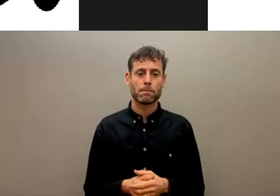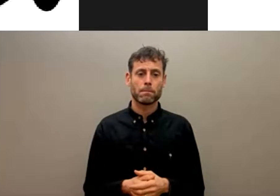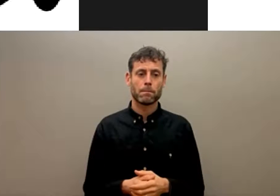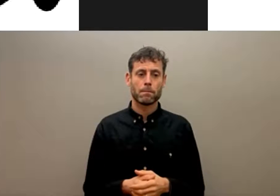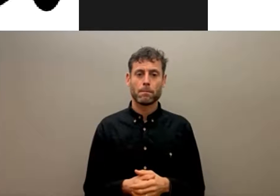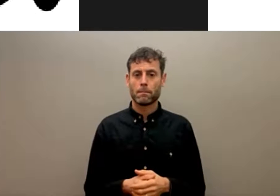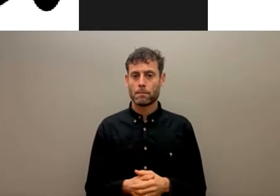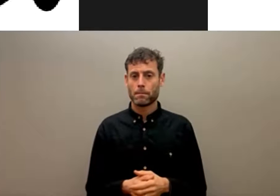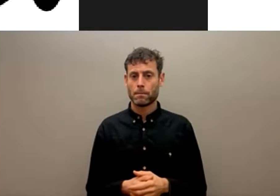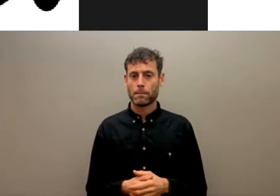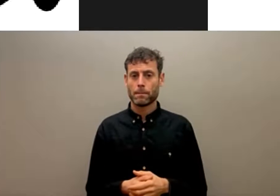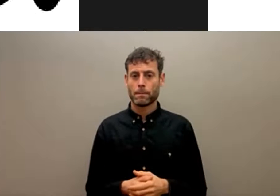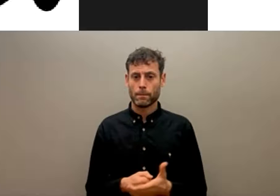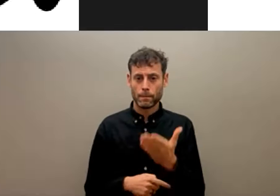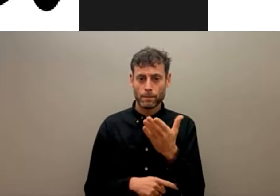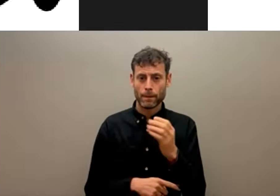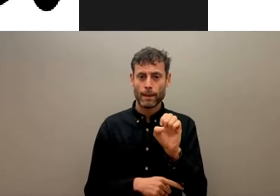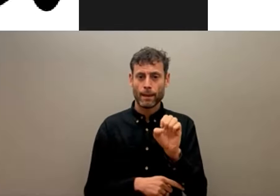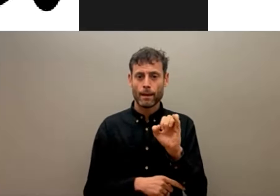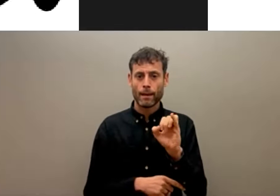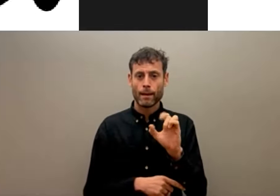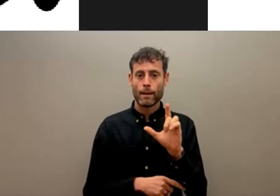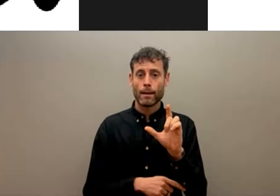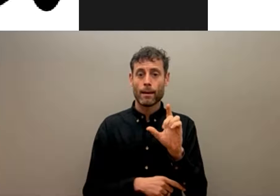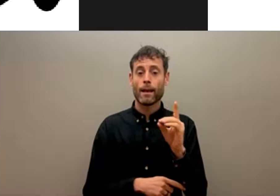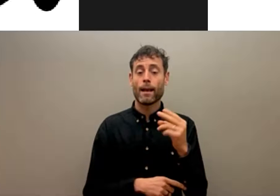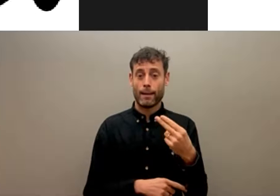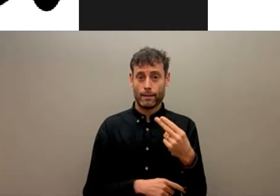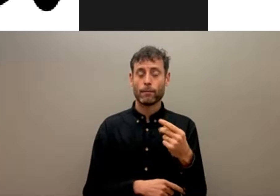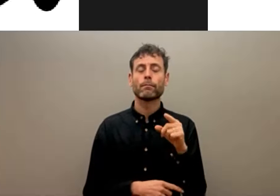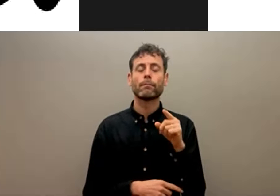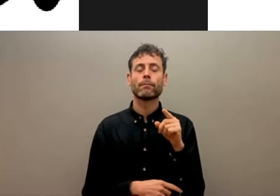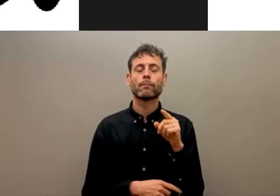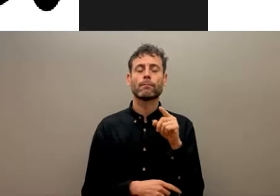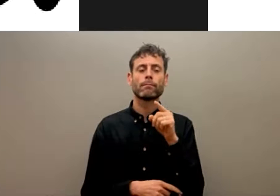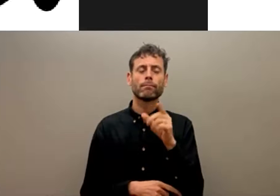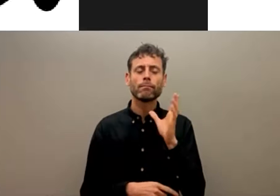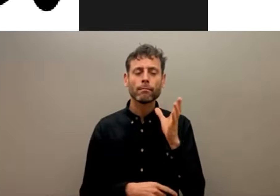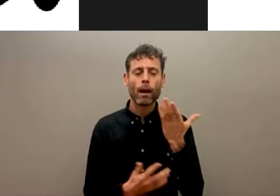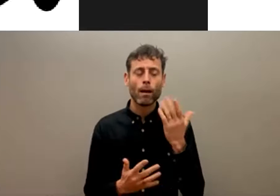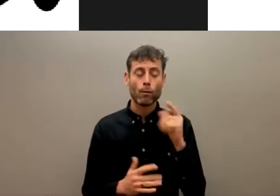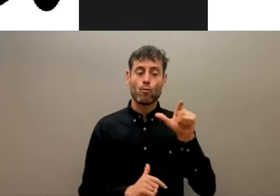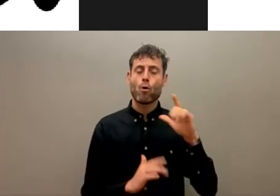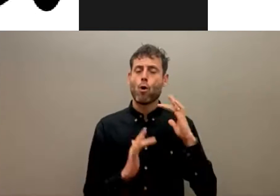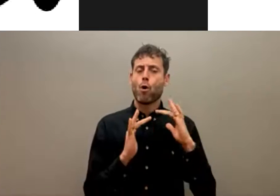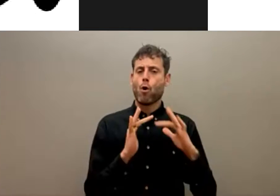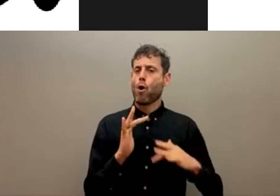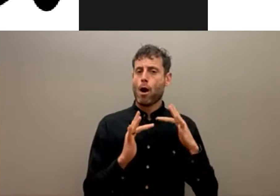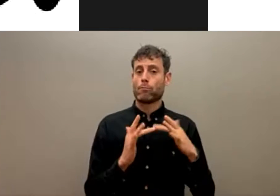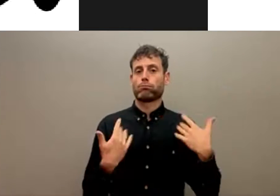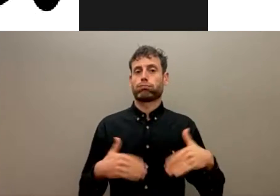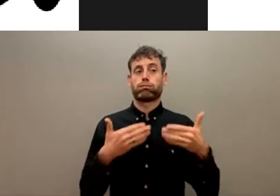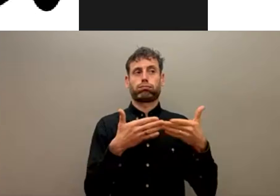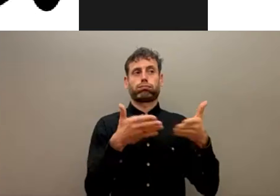So I think while online volunteering can be more accessible